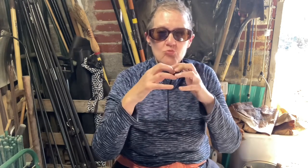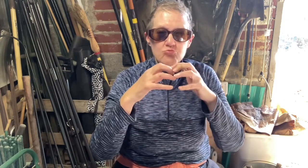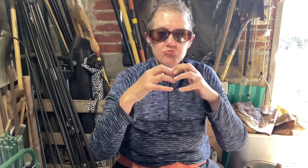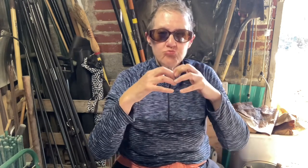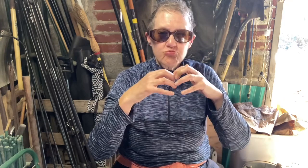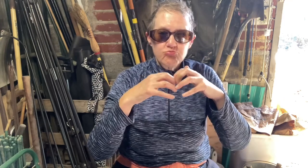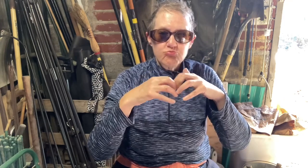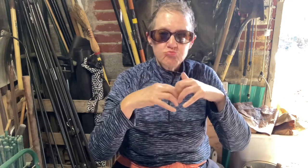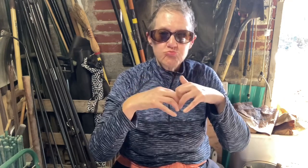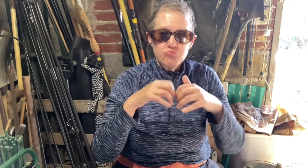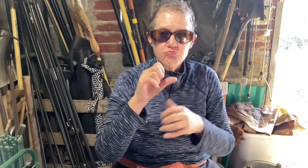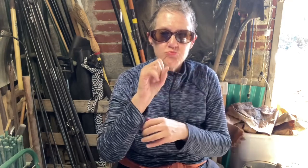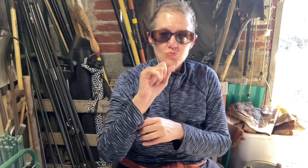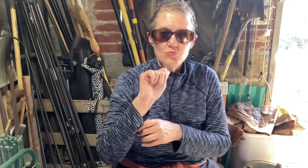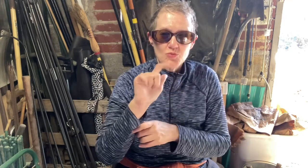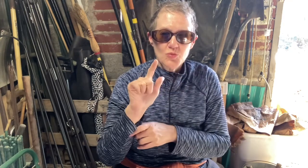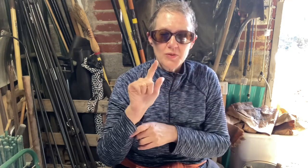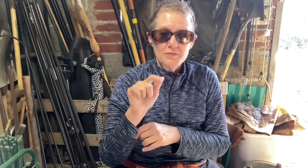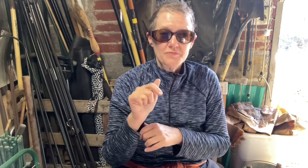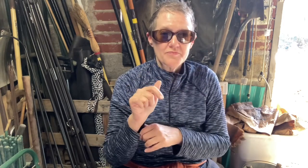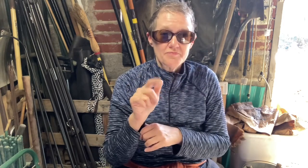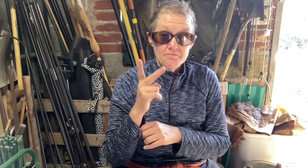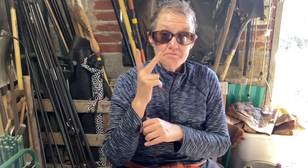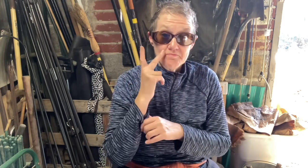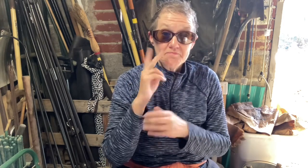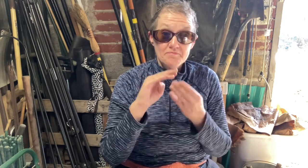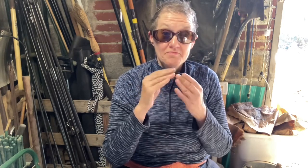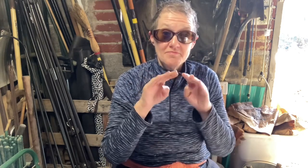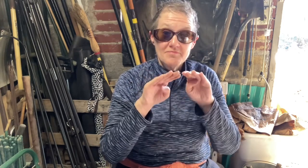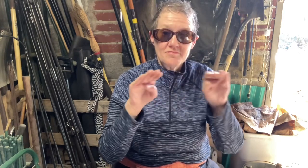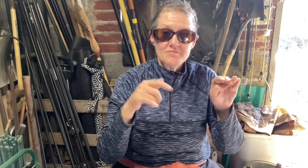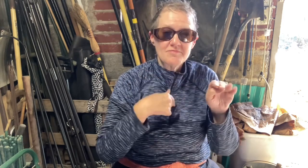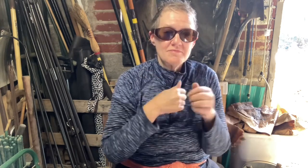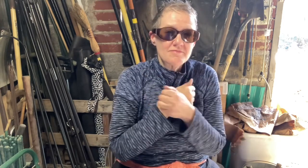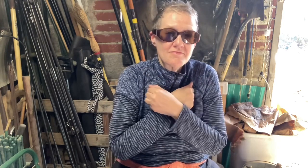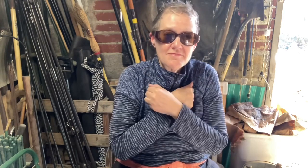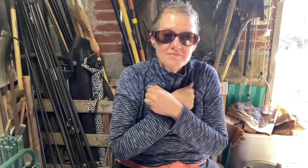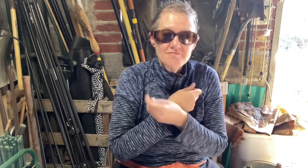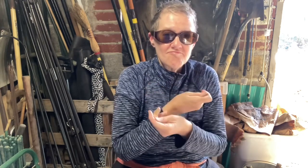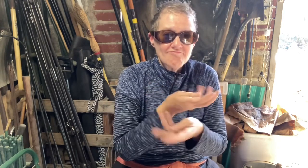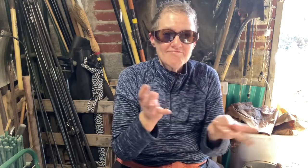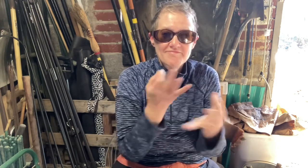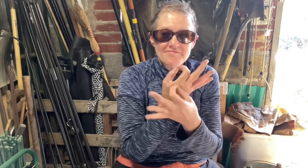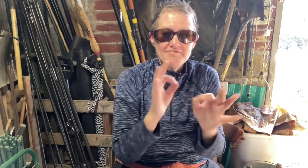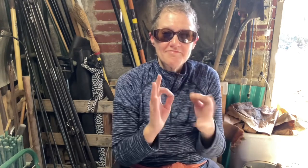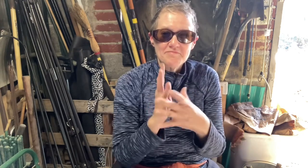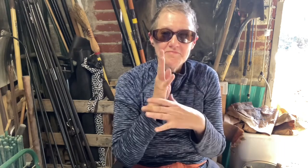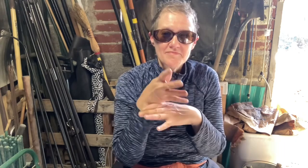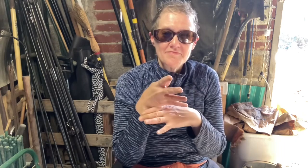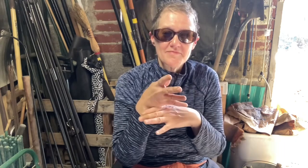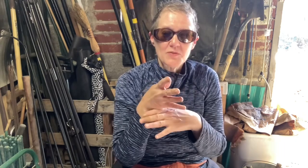with the holes poked in it so the water can drain out, it breaks down into soil. Then I can use